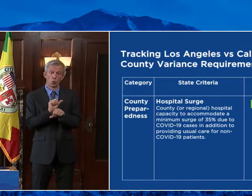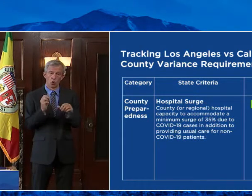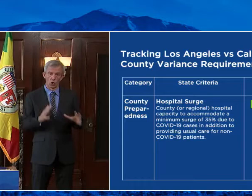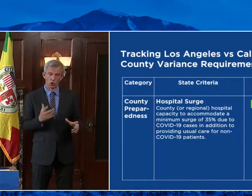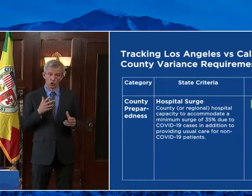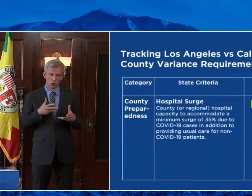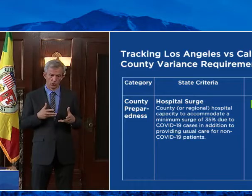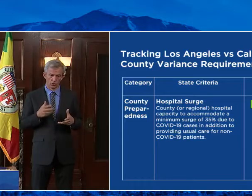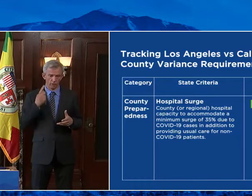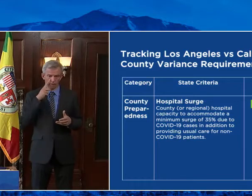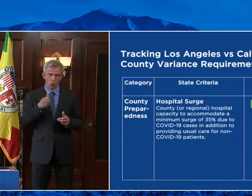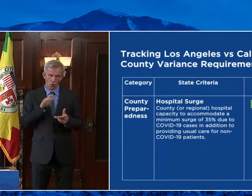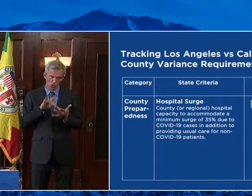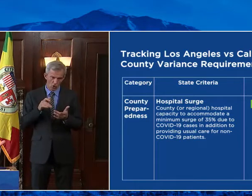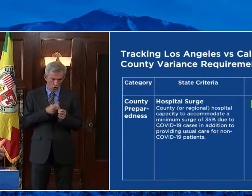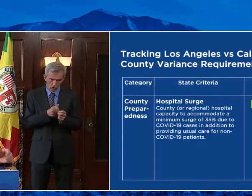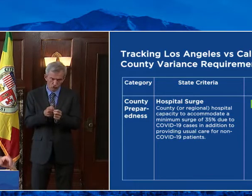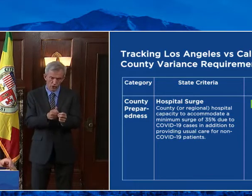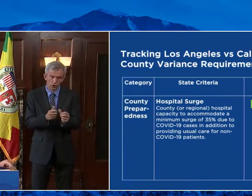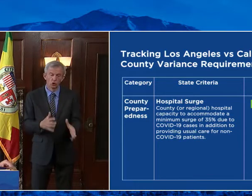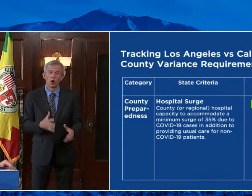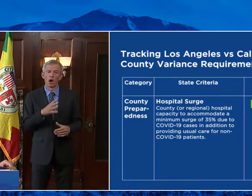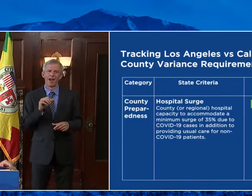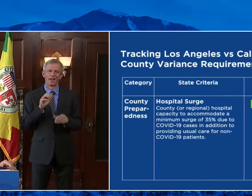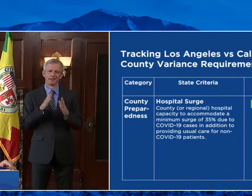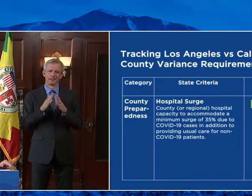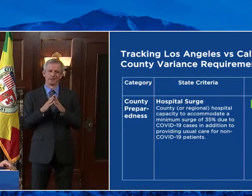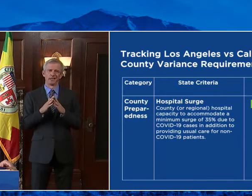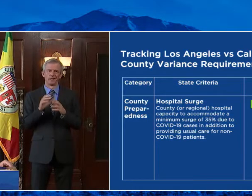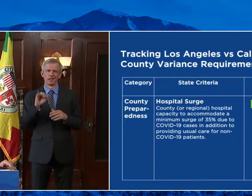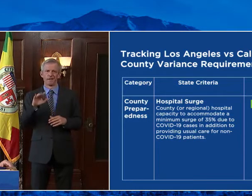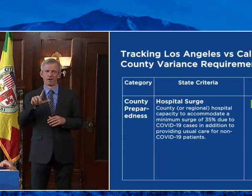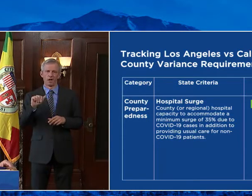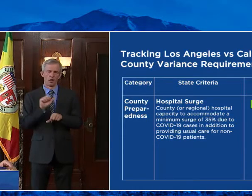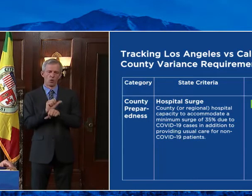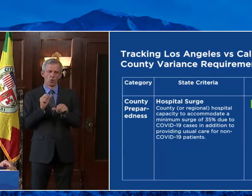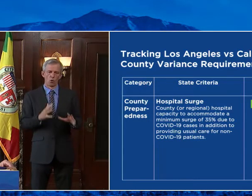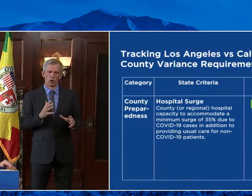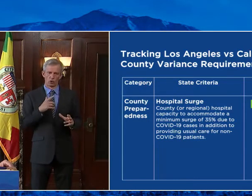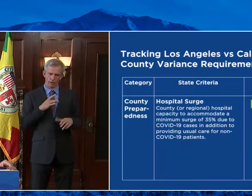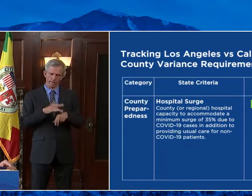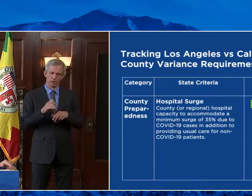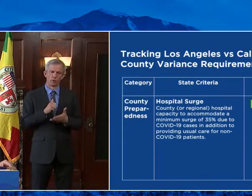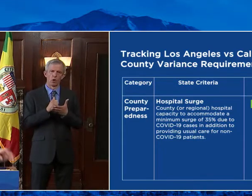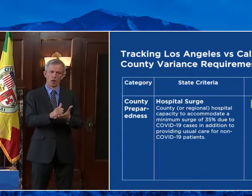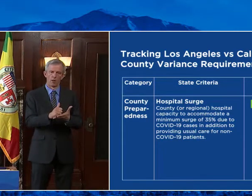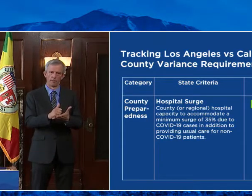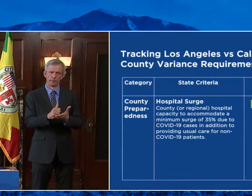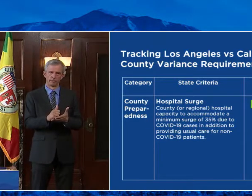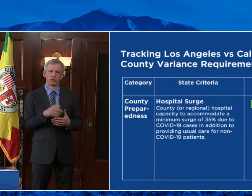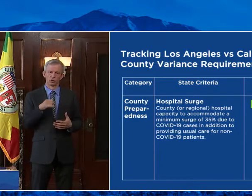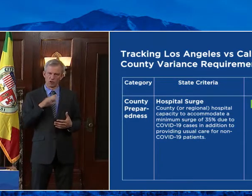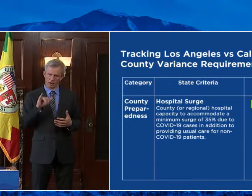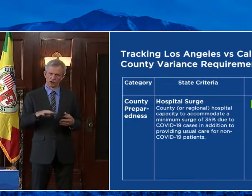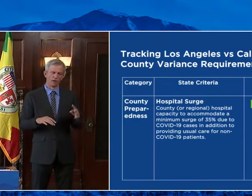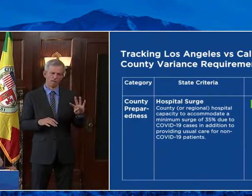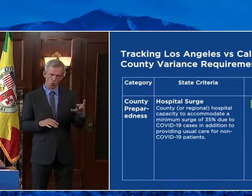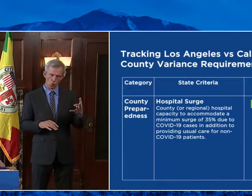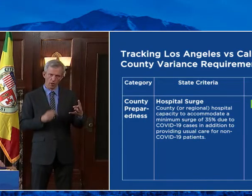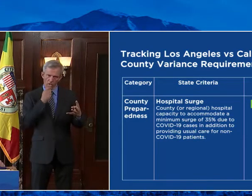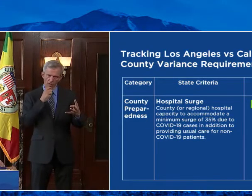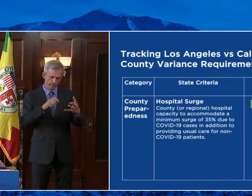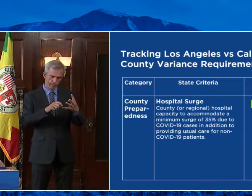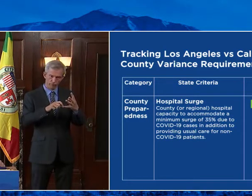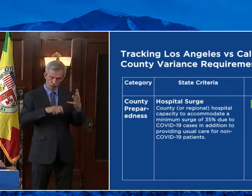tracers and city workers from the city of LA that are available to help should we see the need arise. The fourth thing where we've hit the